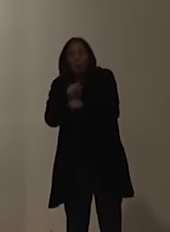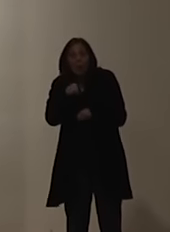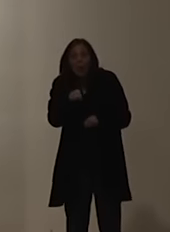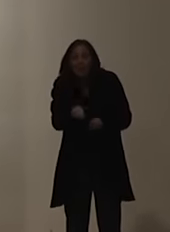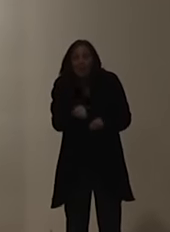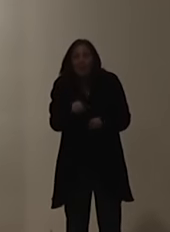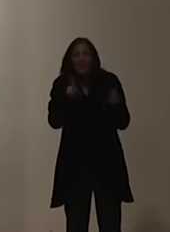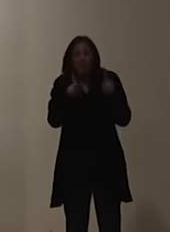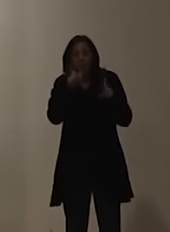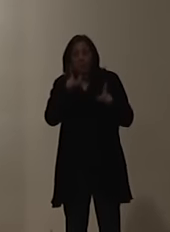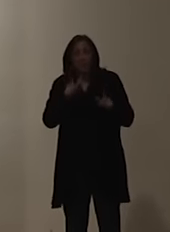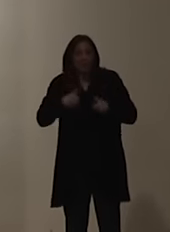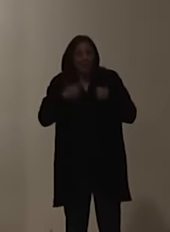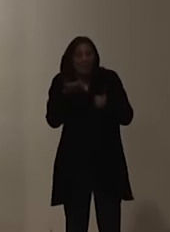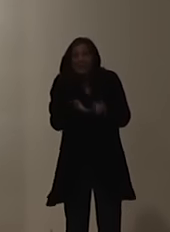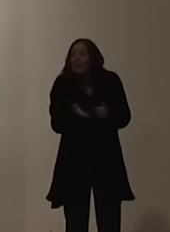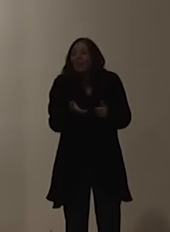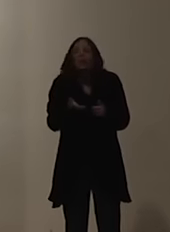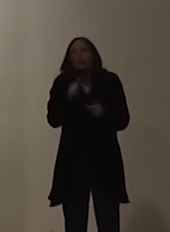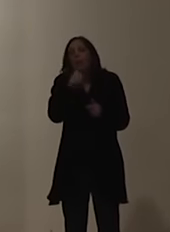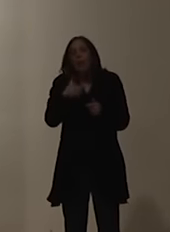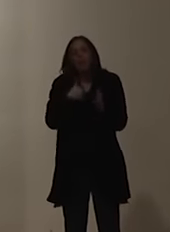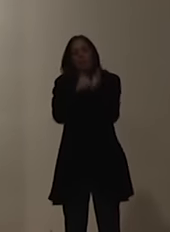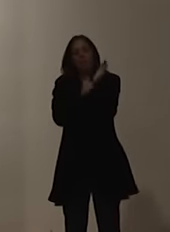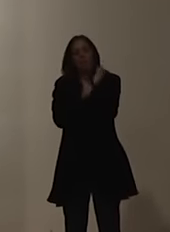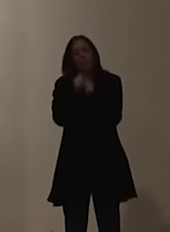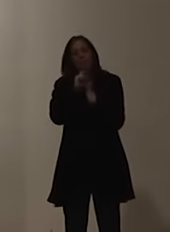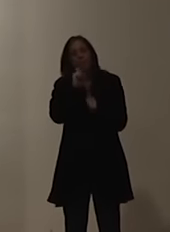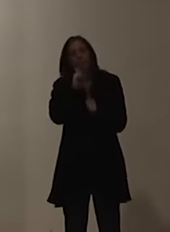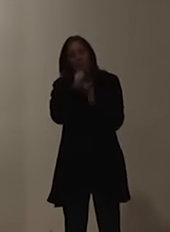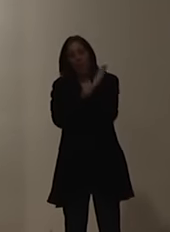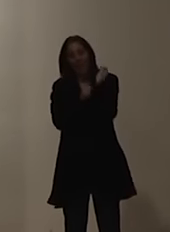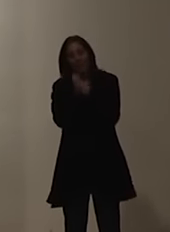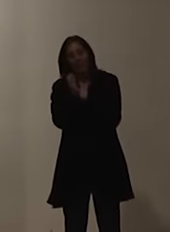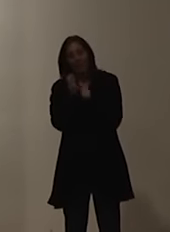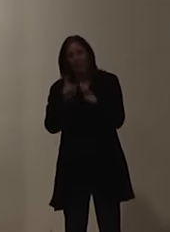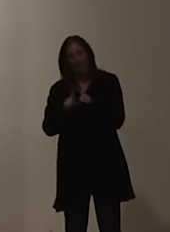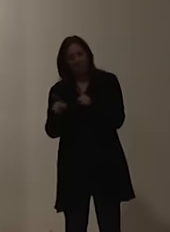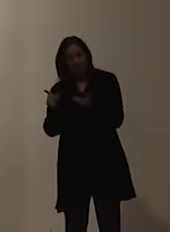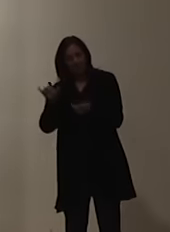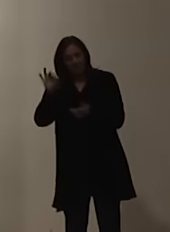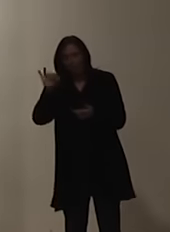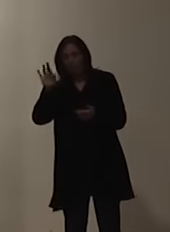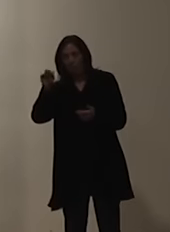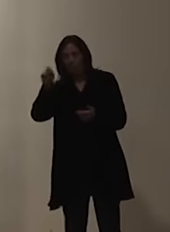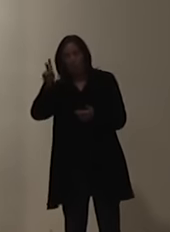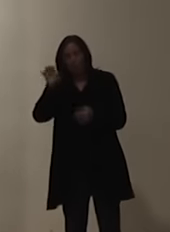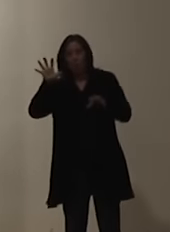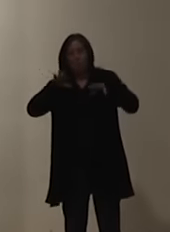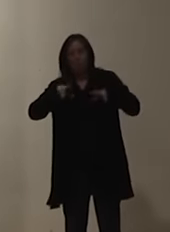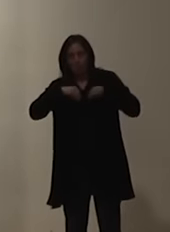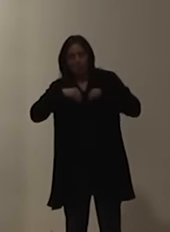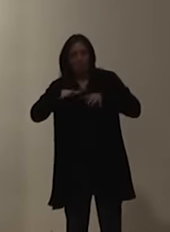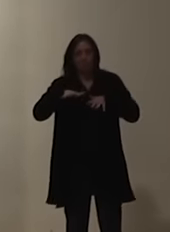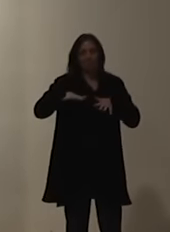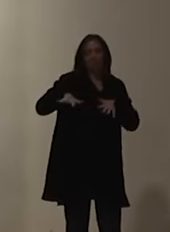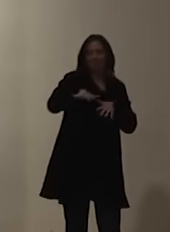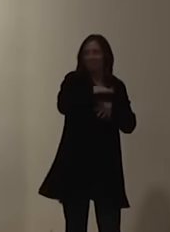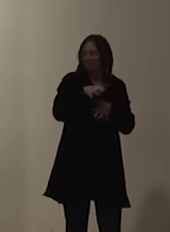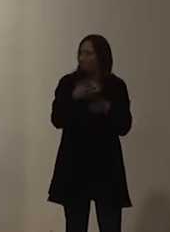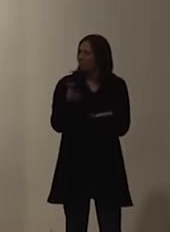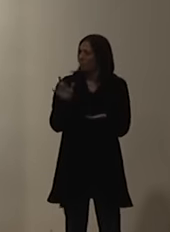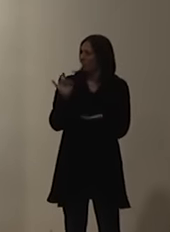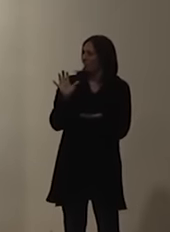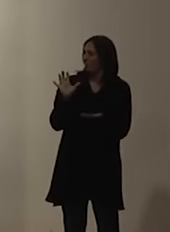And this is, again, you need staff, stuff, space, and systems. Now, space, you know, and you